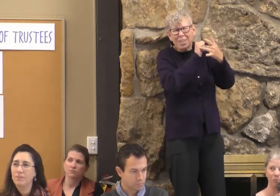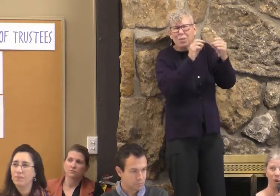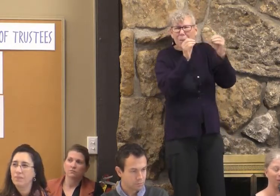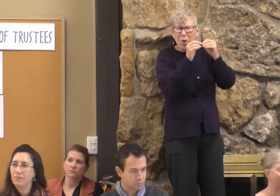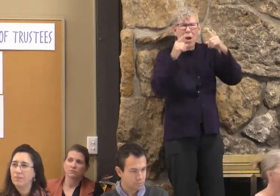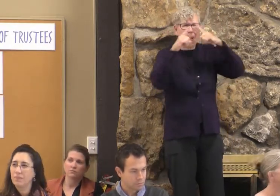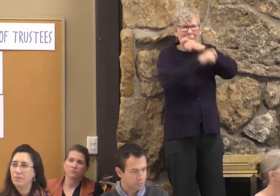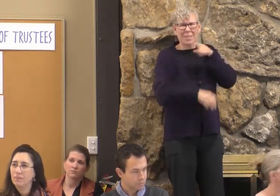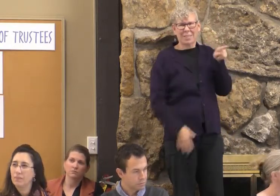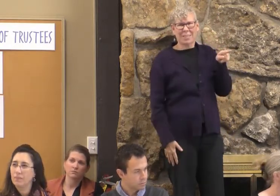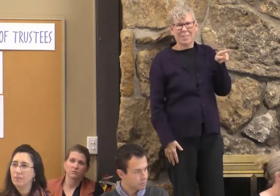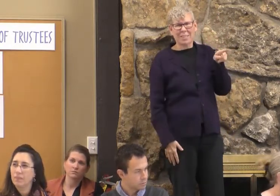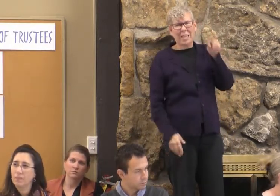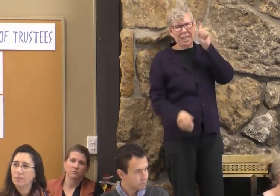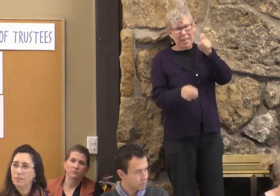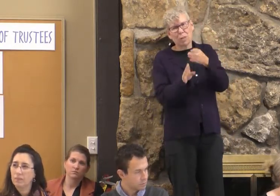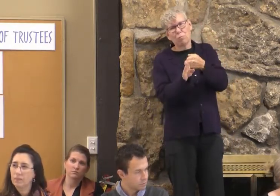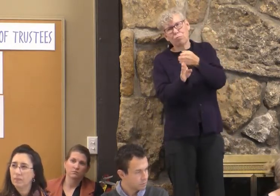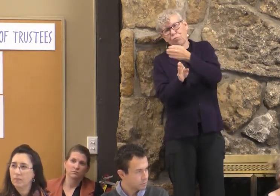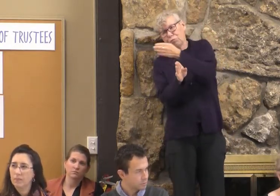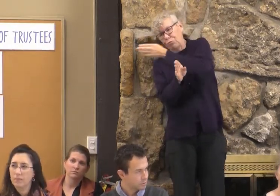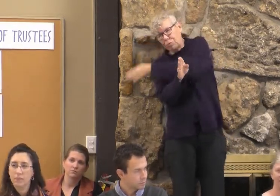need some prep time.